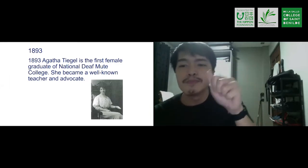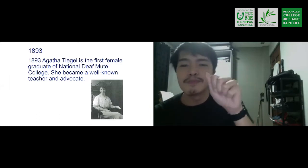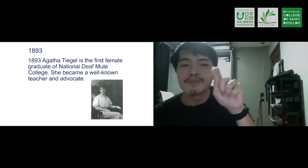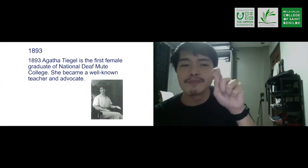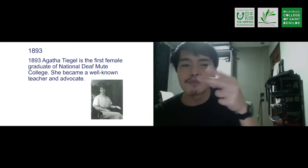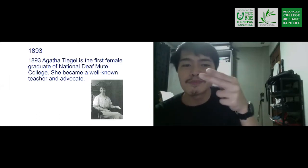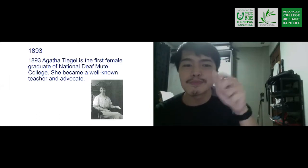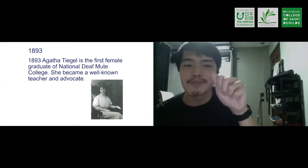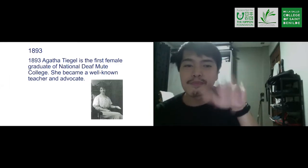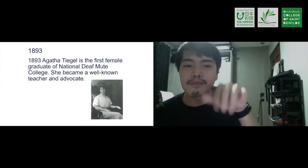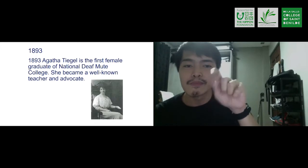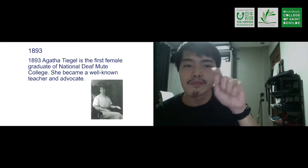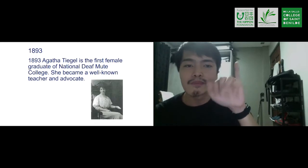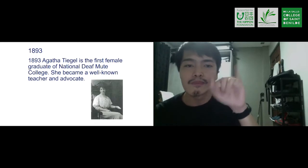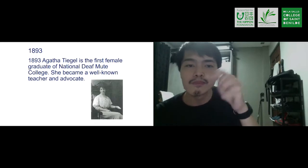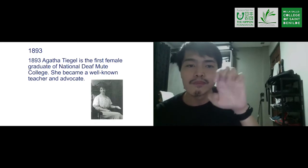by the name of